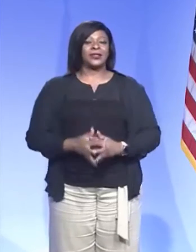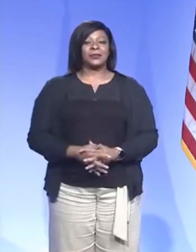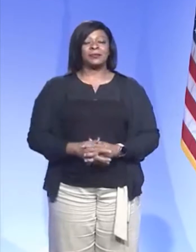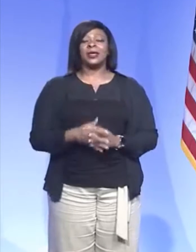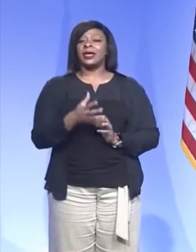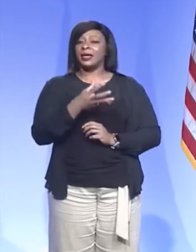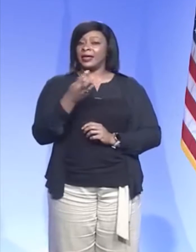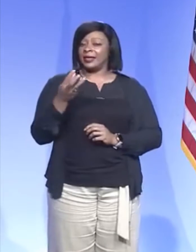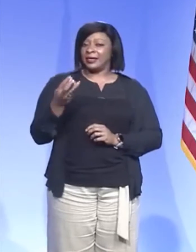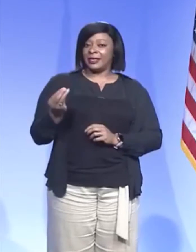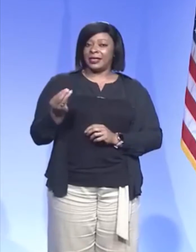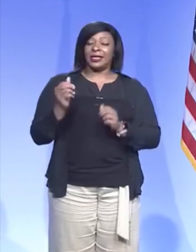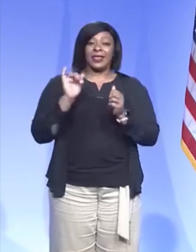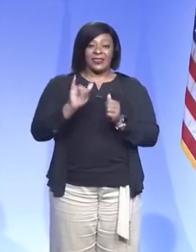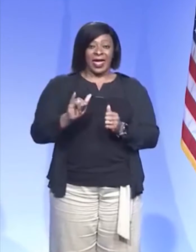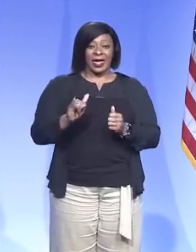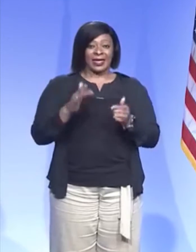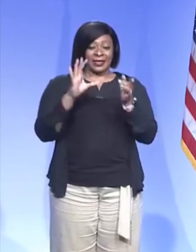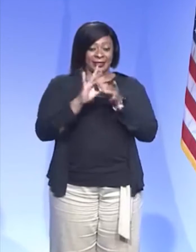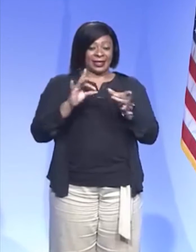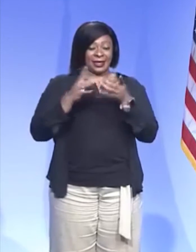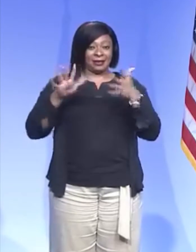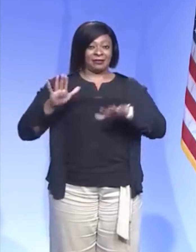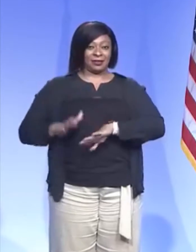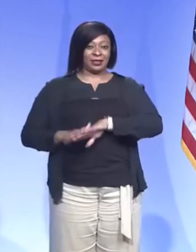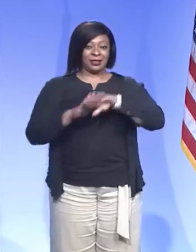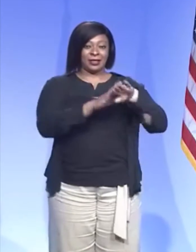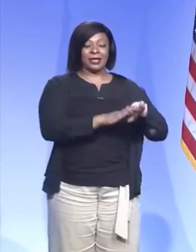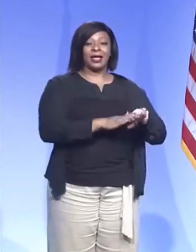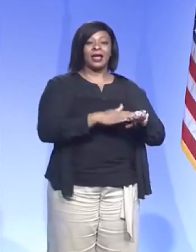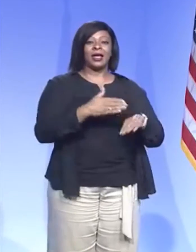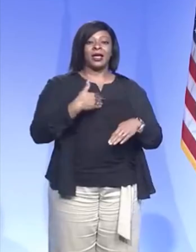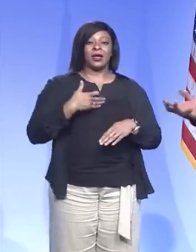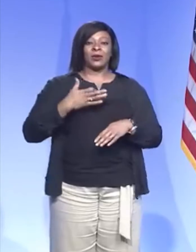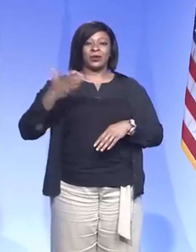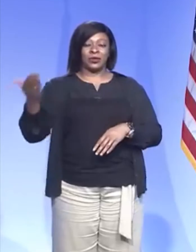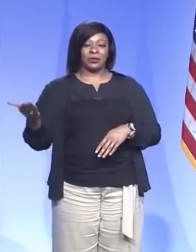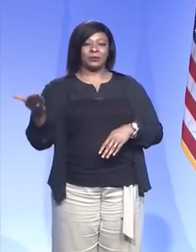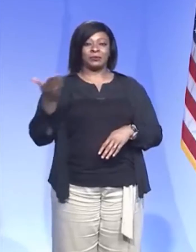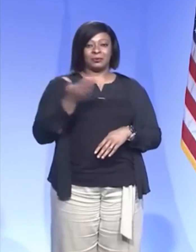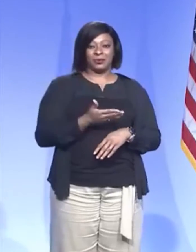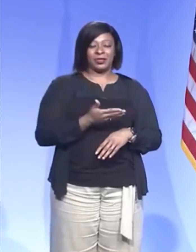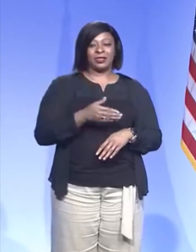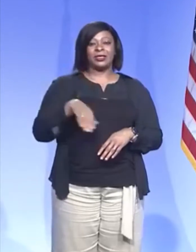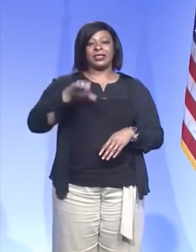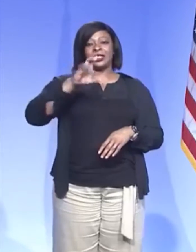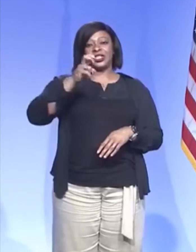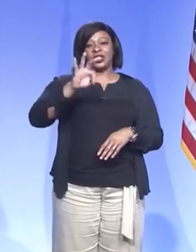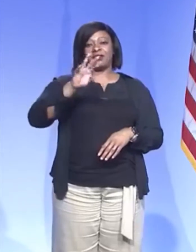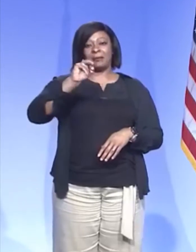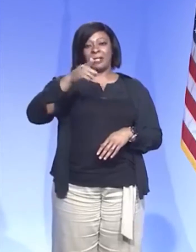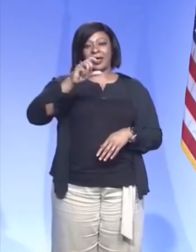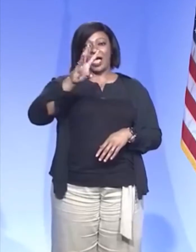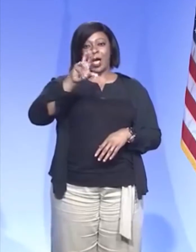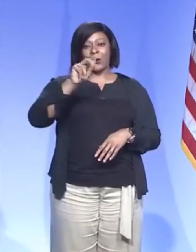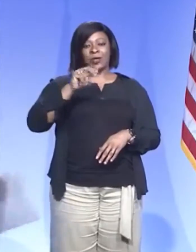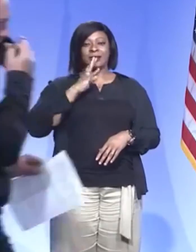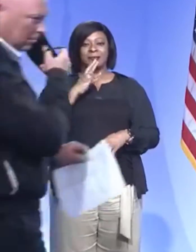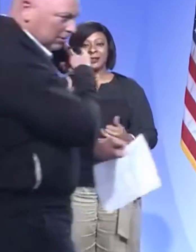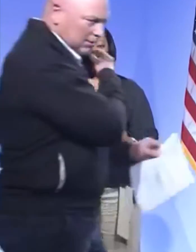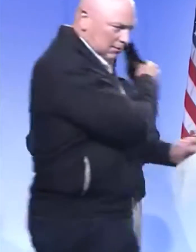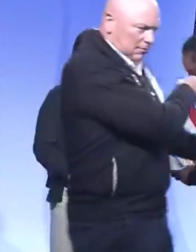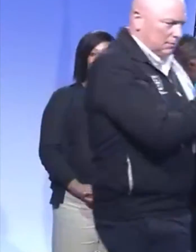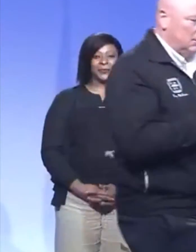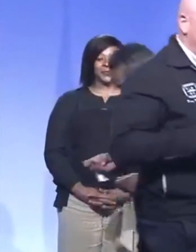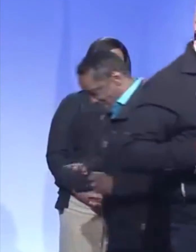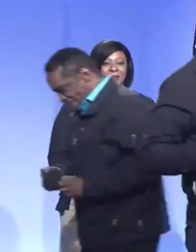And with that being said, I think, am I supposed to bring up Chief McGowen? Chief McGowen.